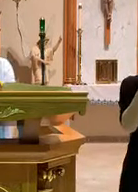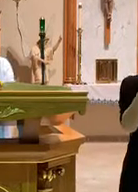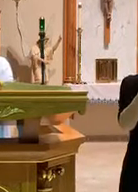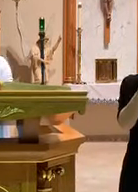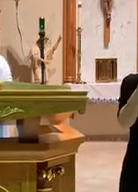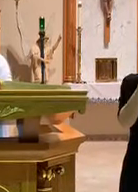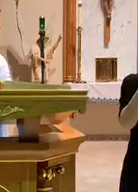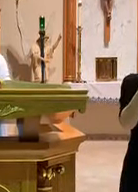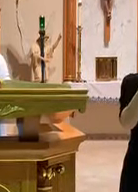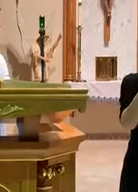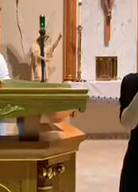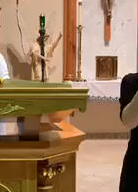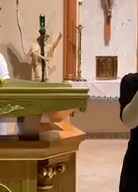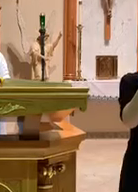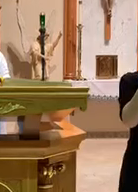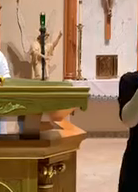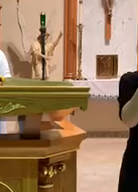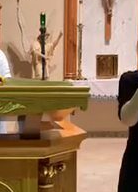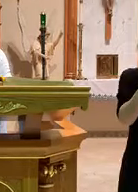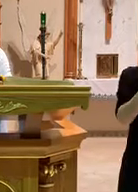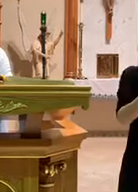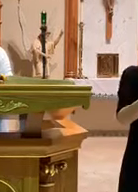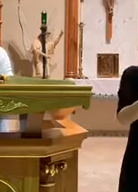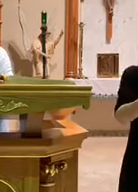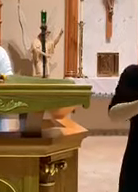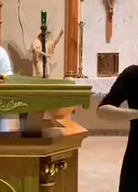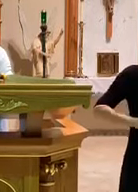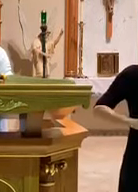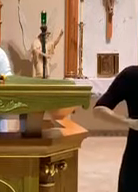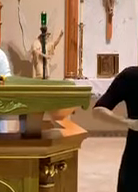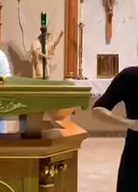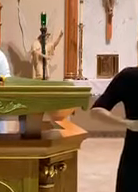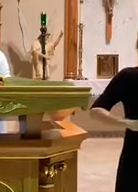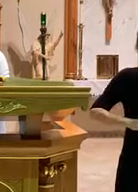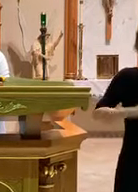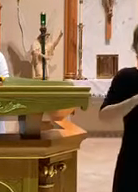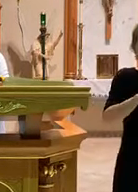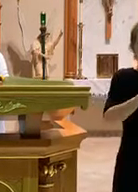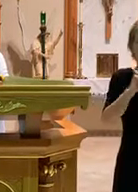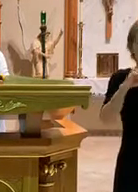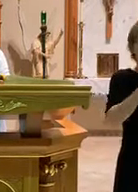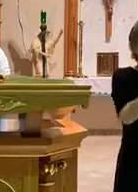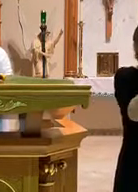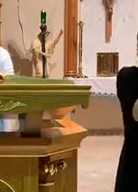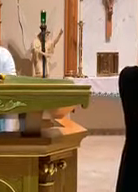went and stood at the entrance of the cave. The word of the Lord.